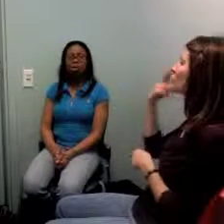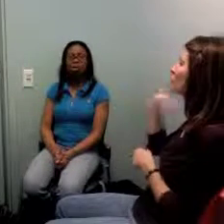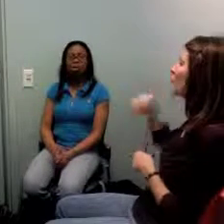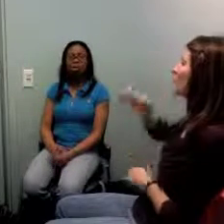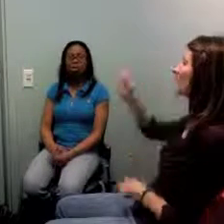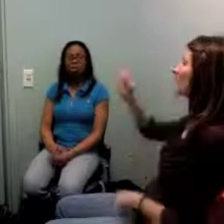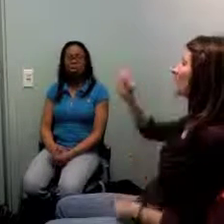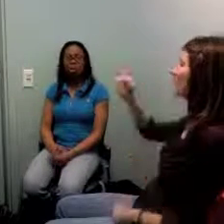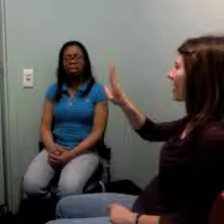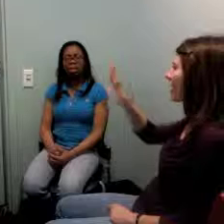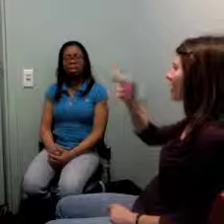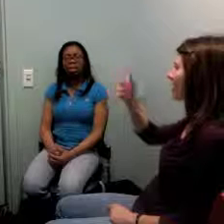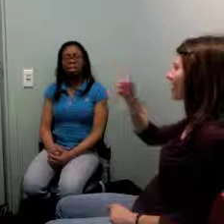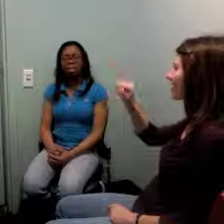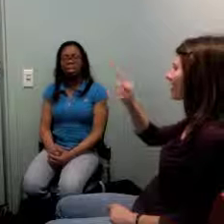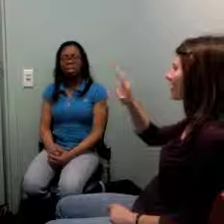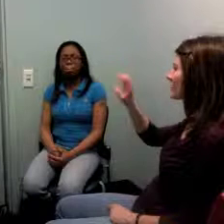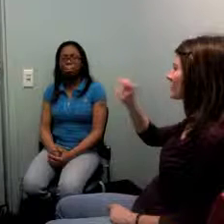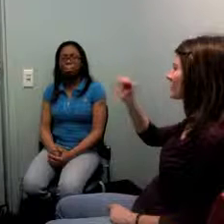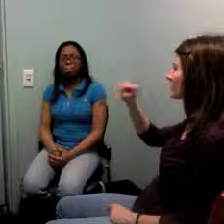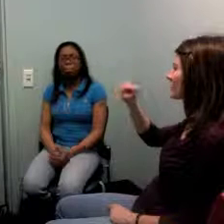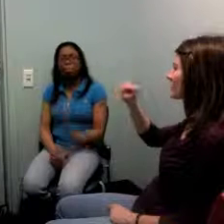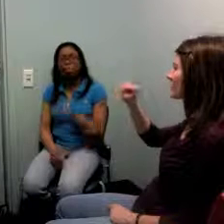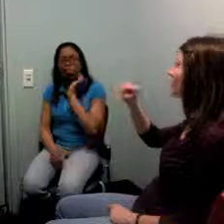where there's a restaurant? Bobby?